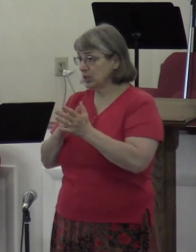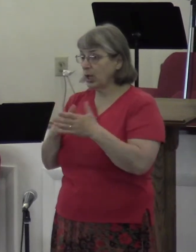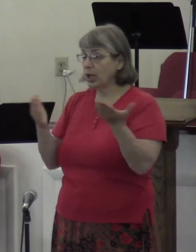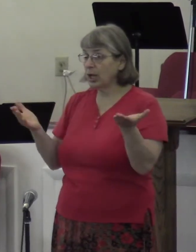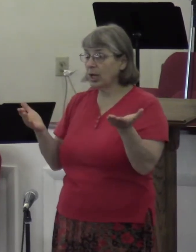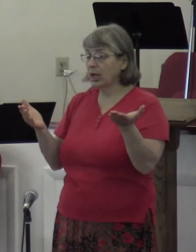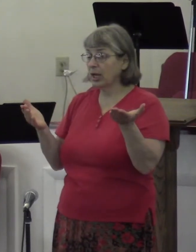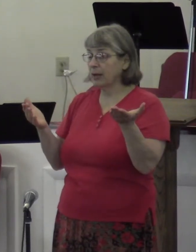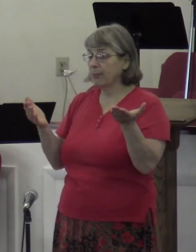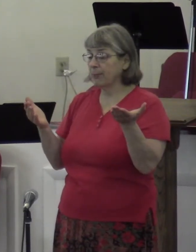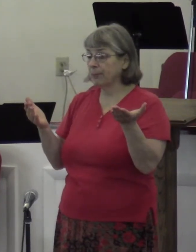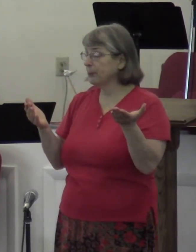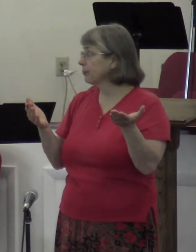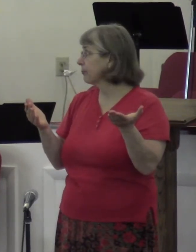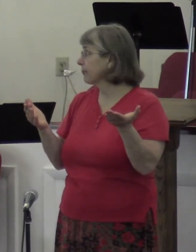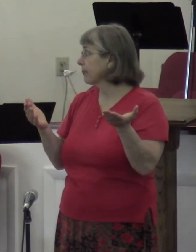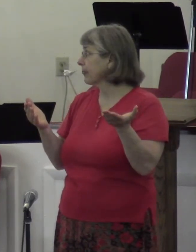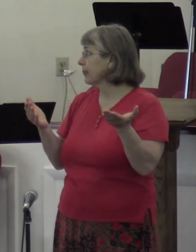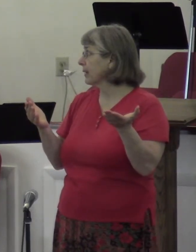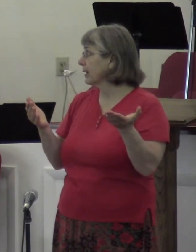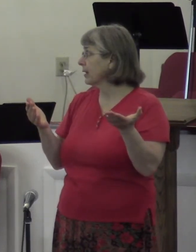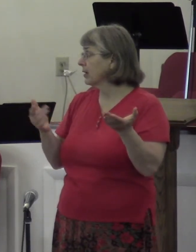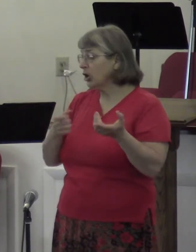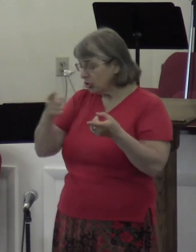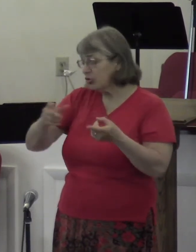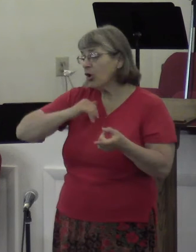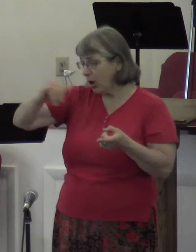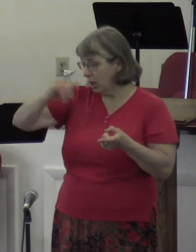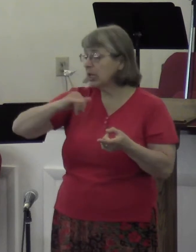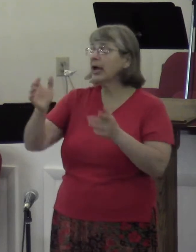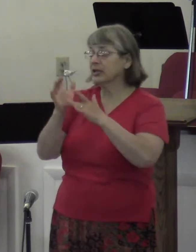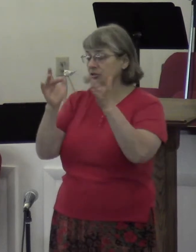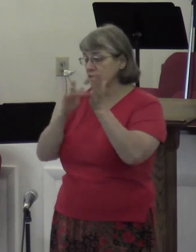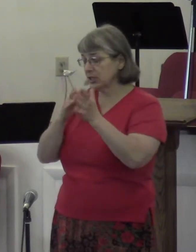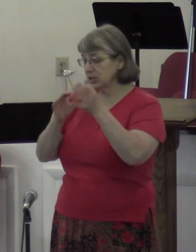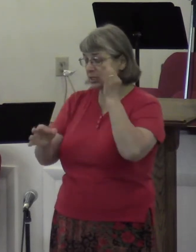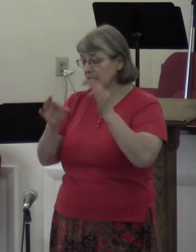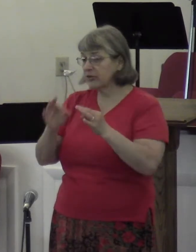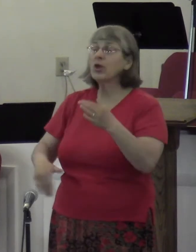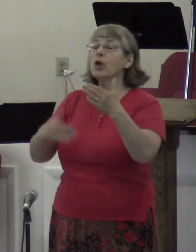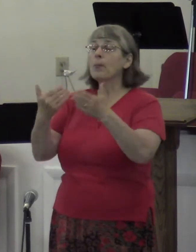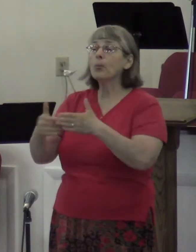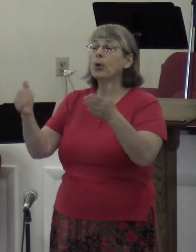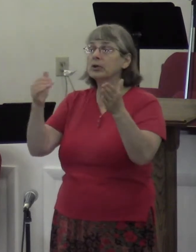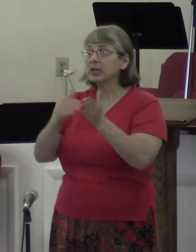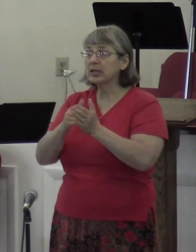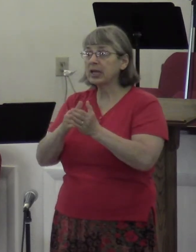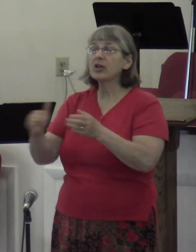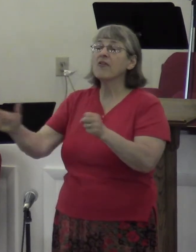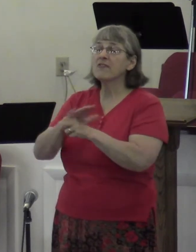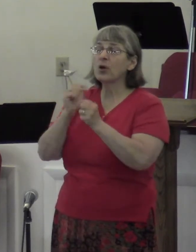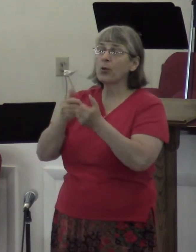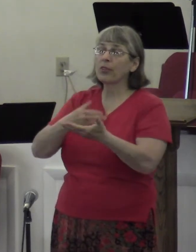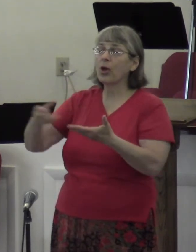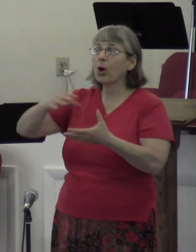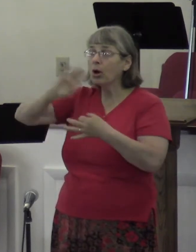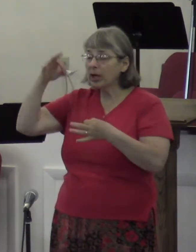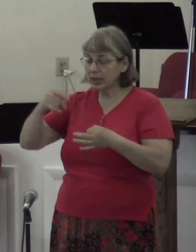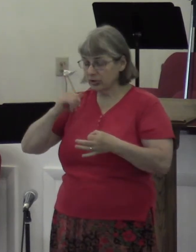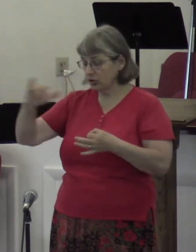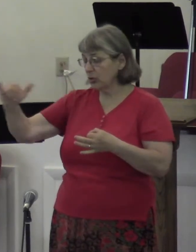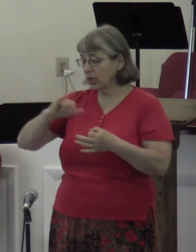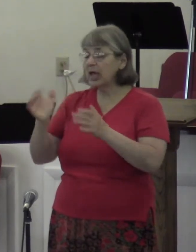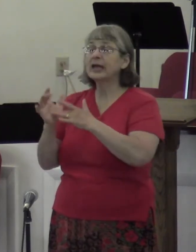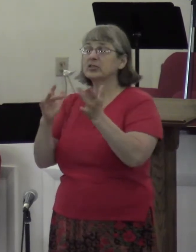Jesus." Well, you are like Jesus. If you are born again and you are filled with the Holy Spirit, you are